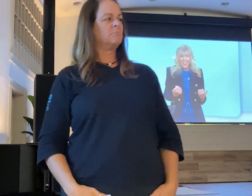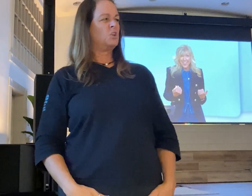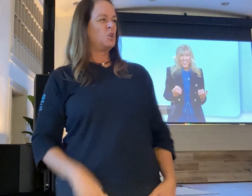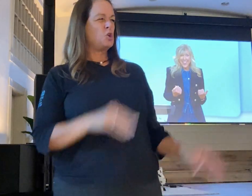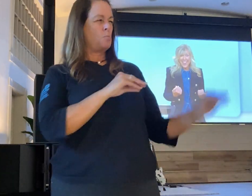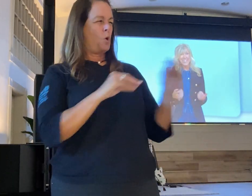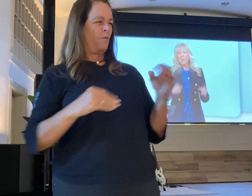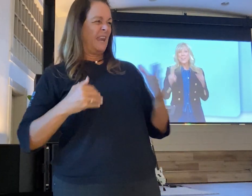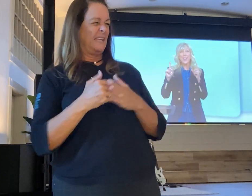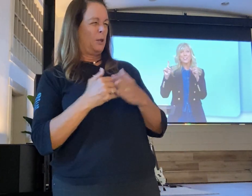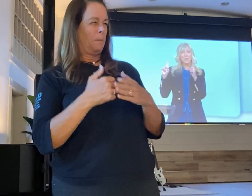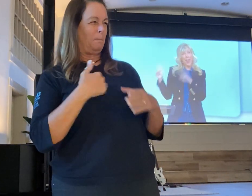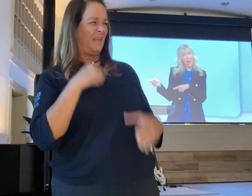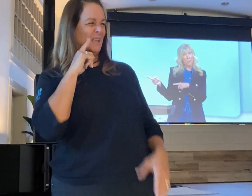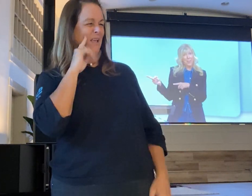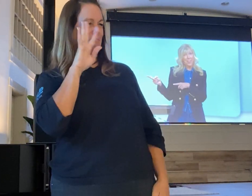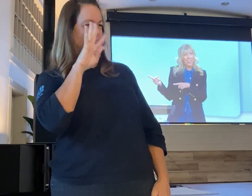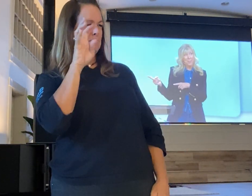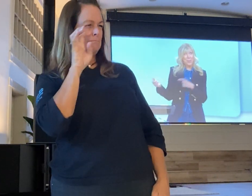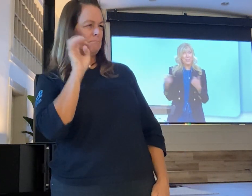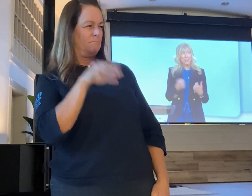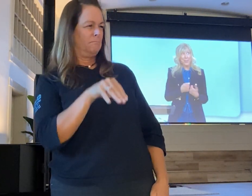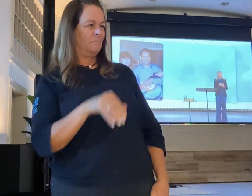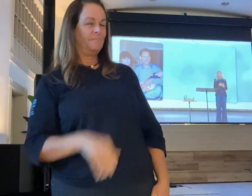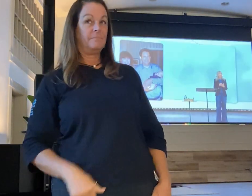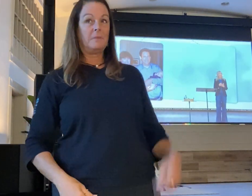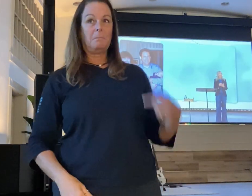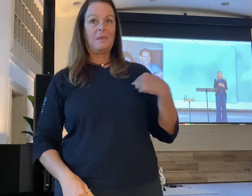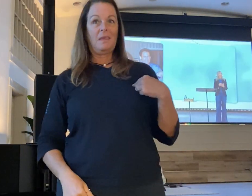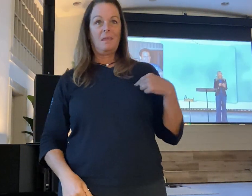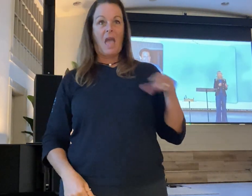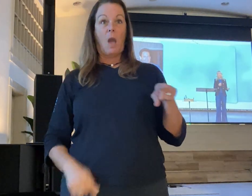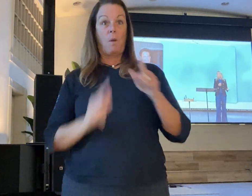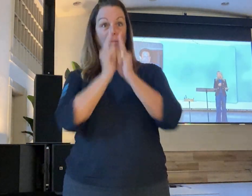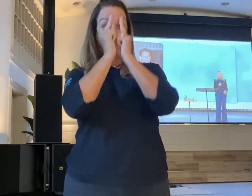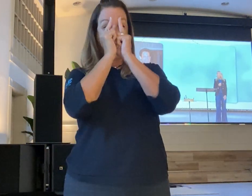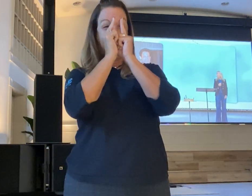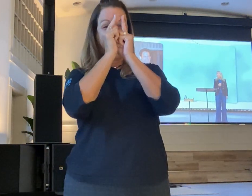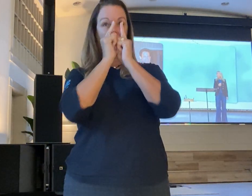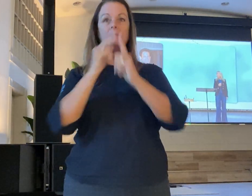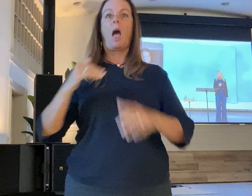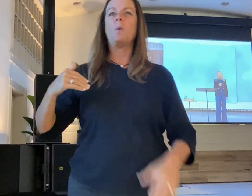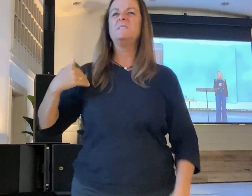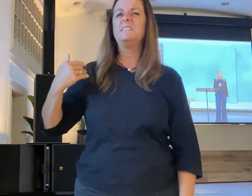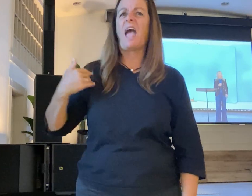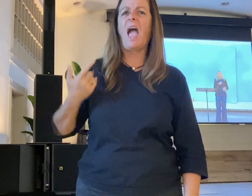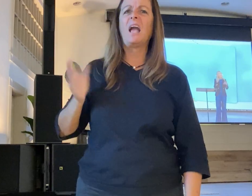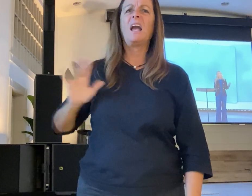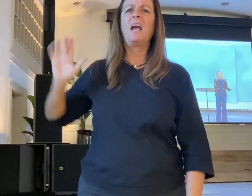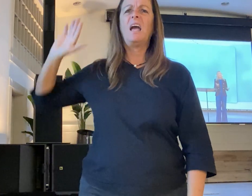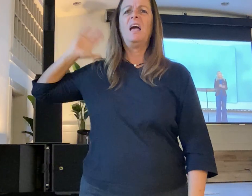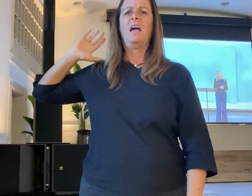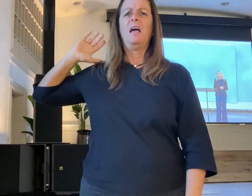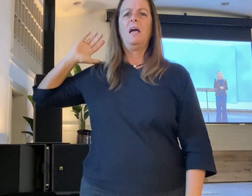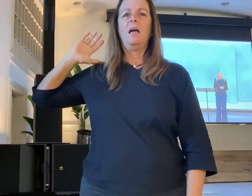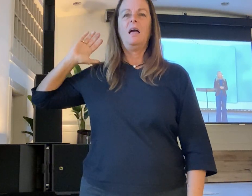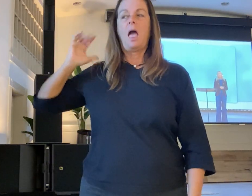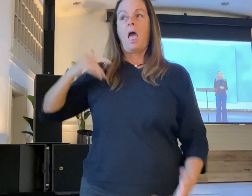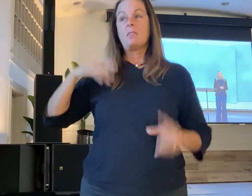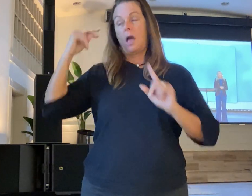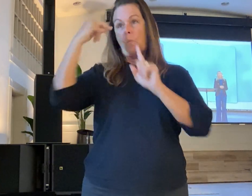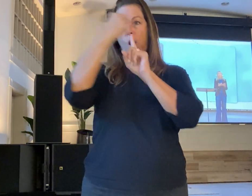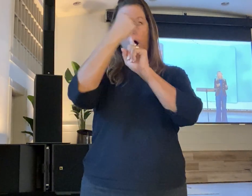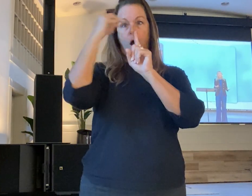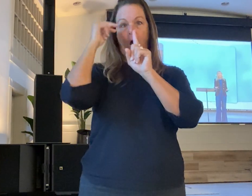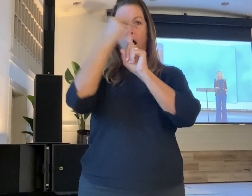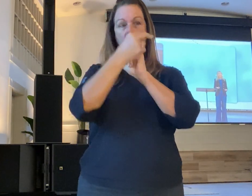that, right? Not because of them, but because of me. I was a young pastor's wife. I felt like I already lived in the